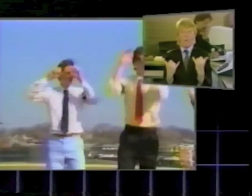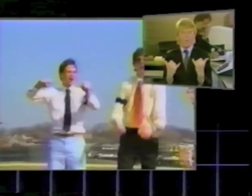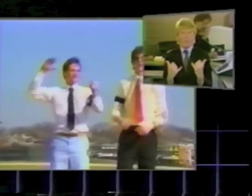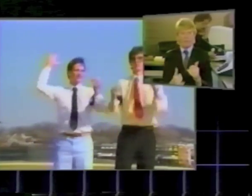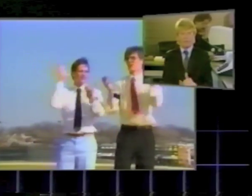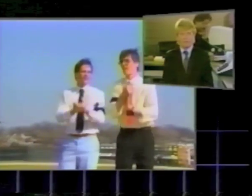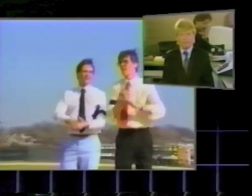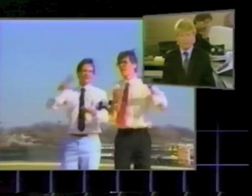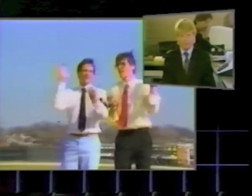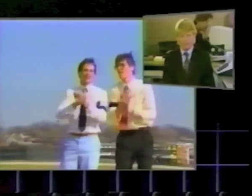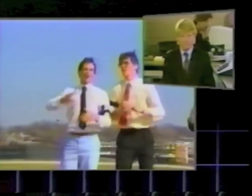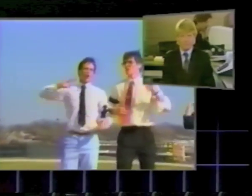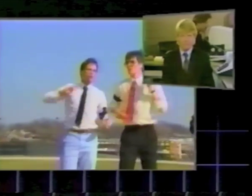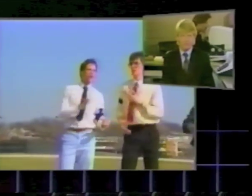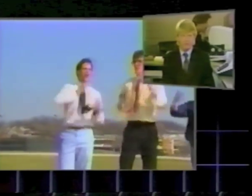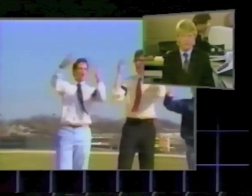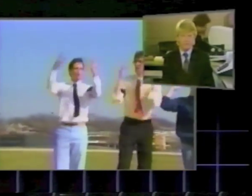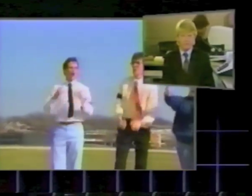Deaf, president, now.